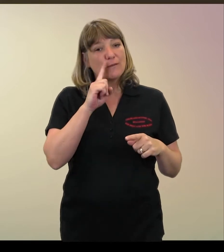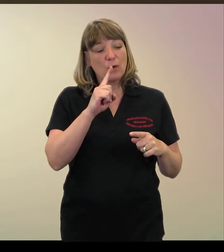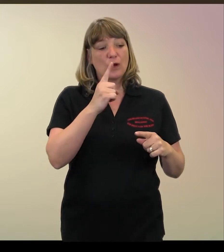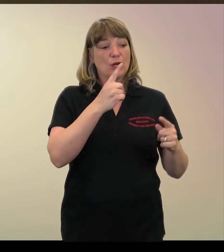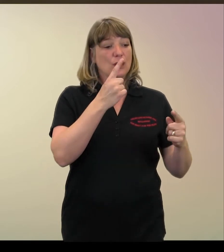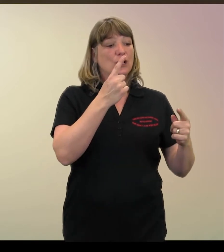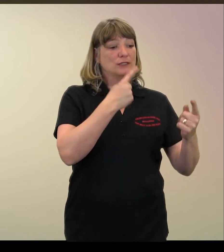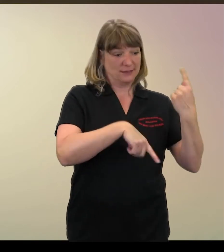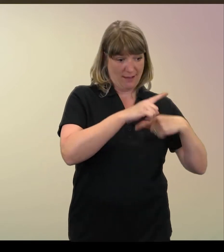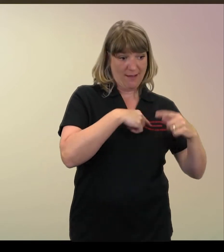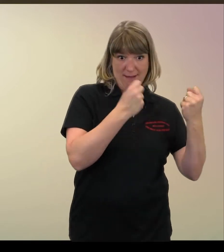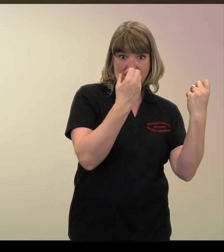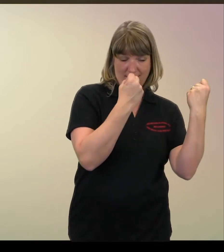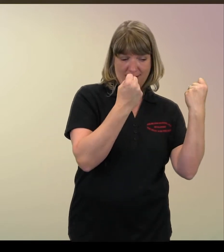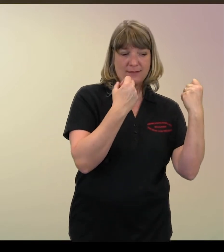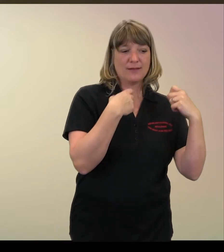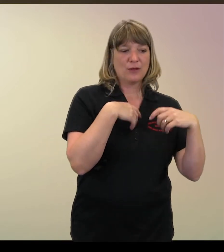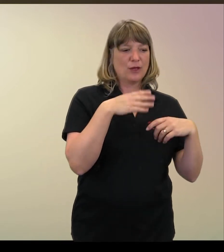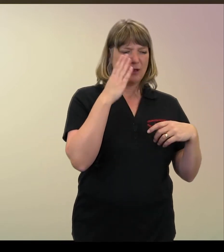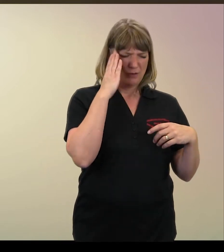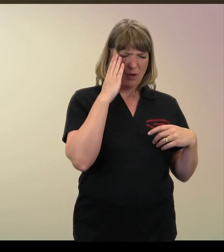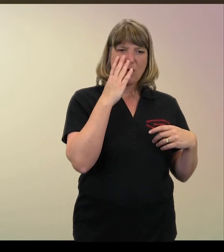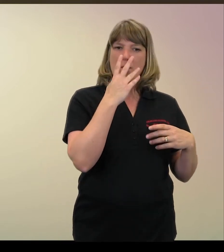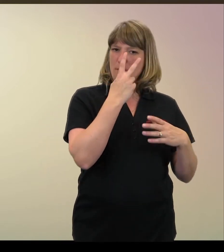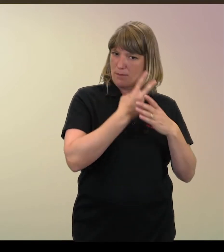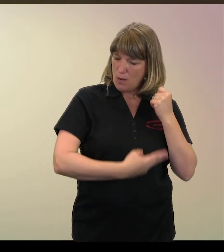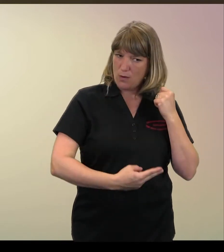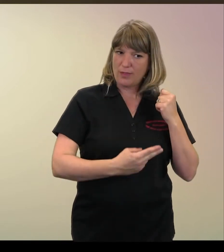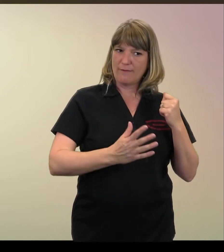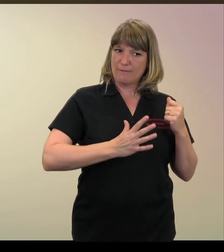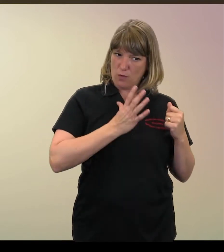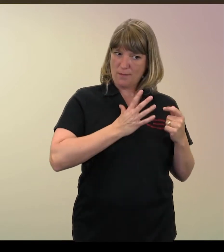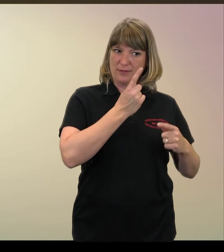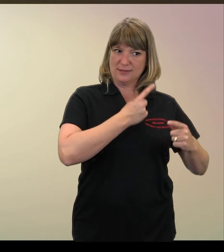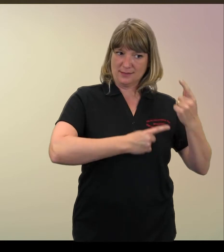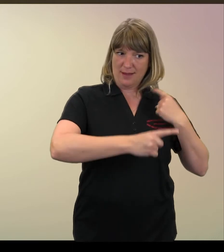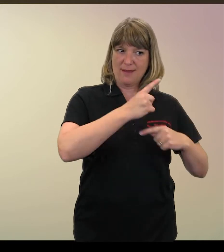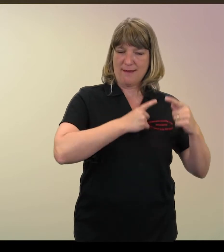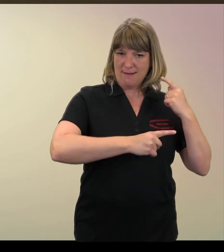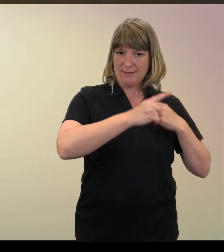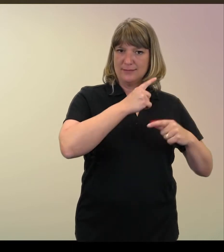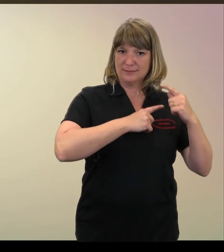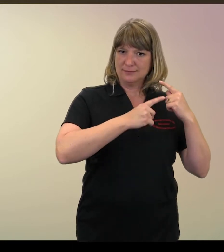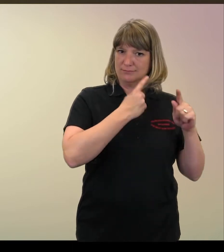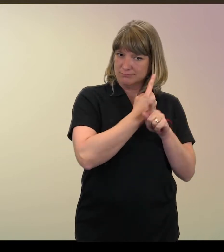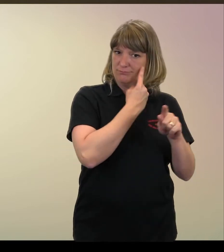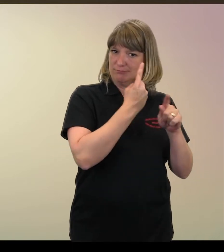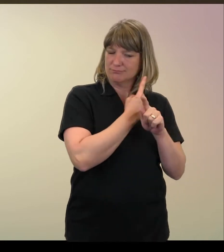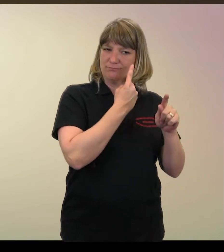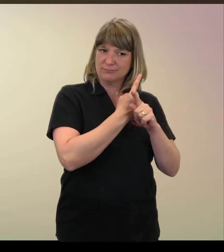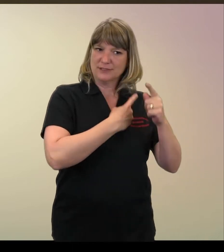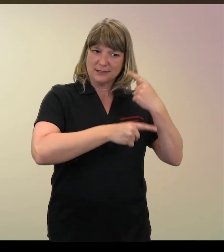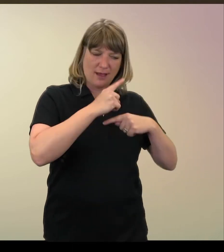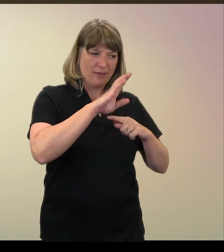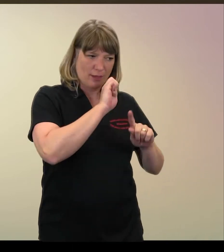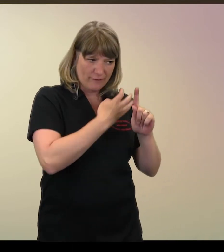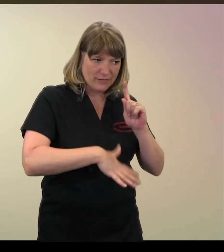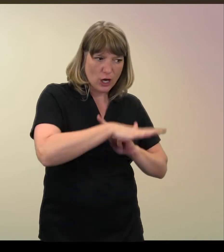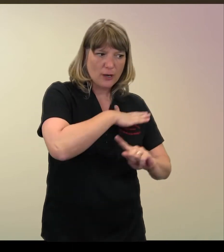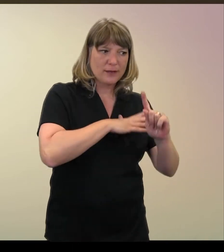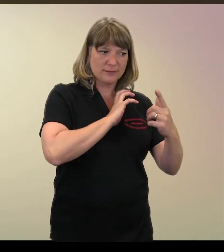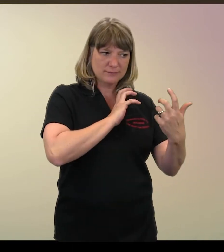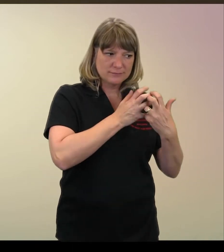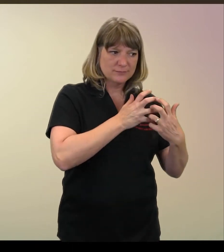for children who use sign language to communicate, we know that they use both formal signs, that are the signs that are used in